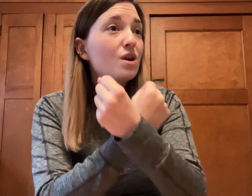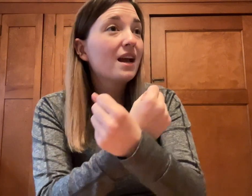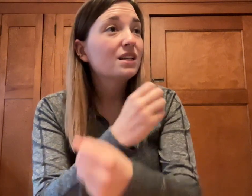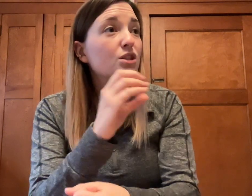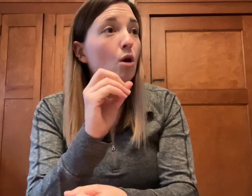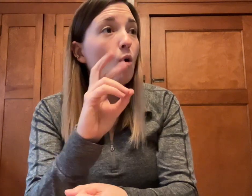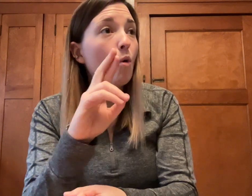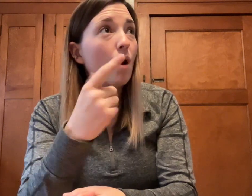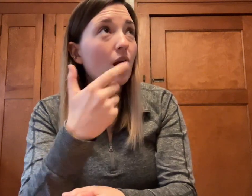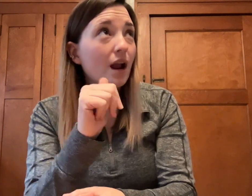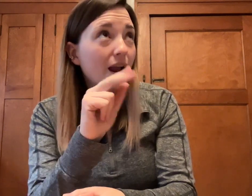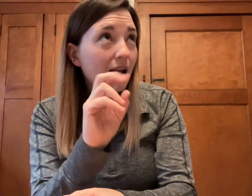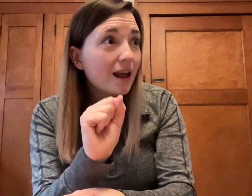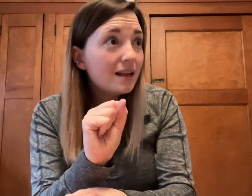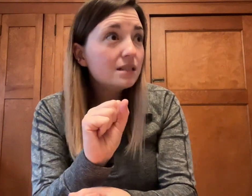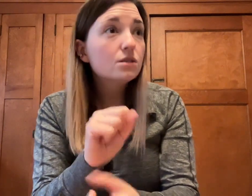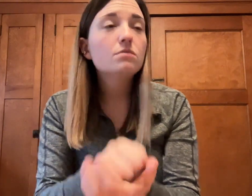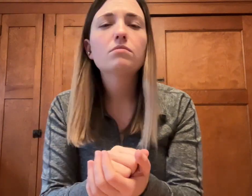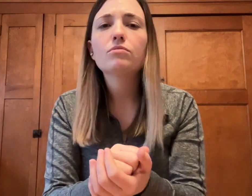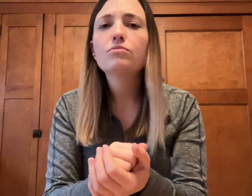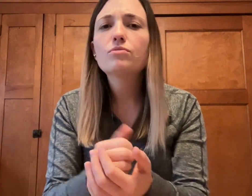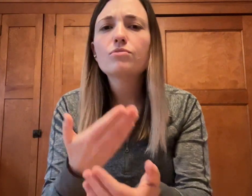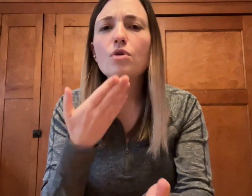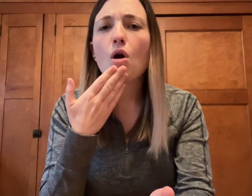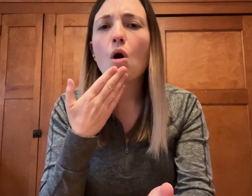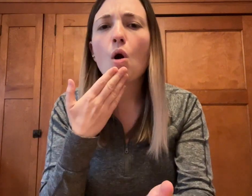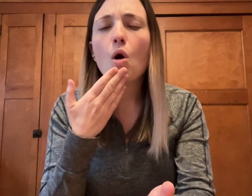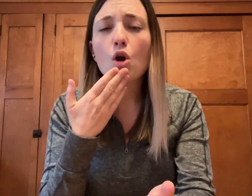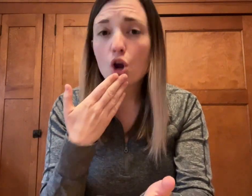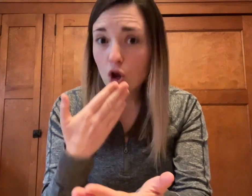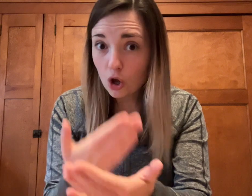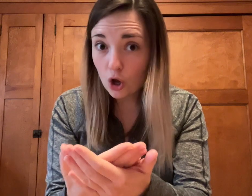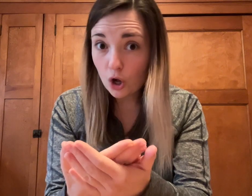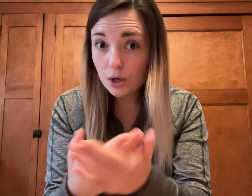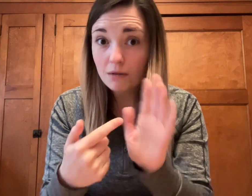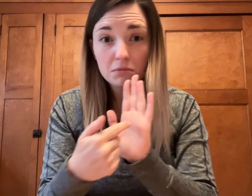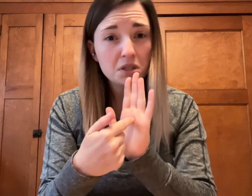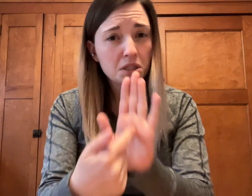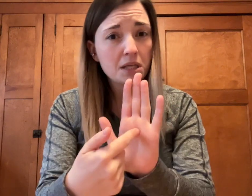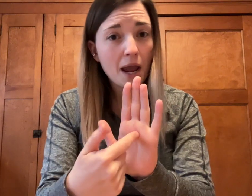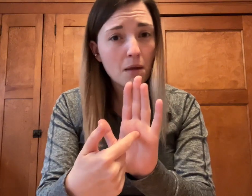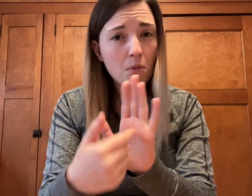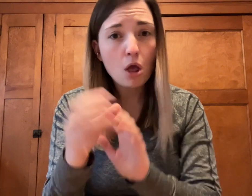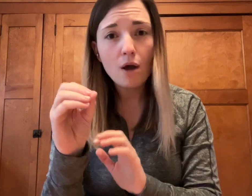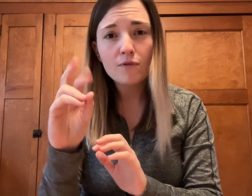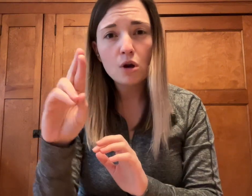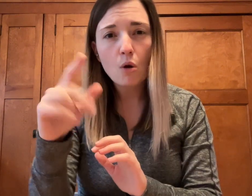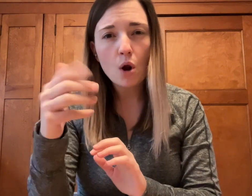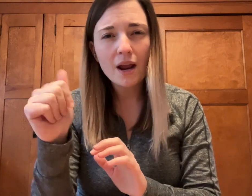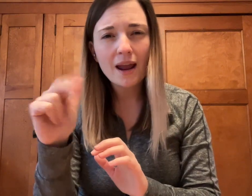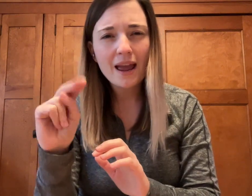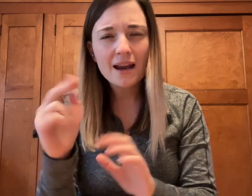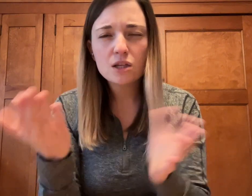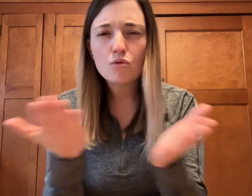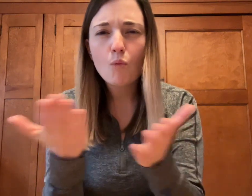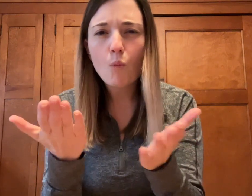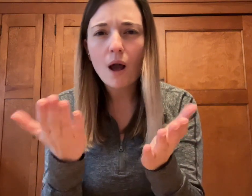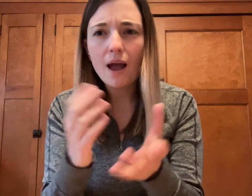are soft. Okay, give me an example of an organ that's protected by the skeletal system. Go ahead, name one. Okay, the heart's protected by the organ system.